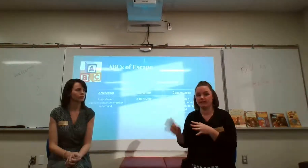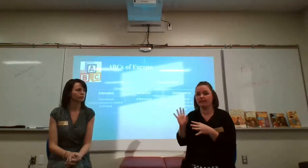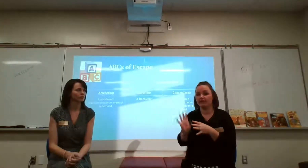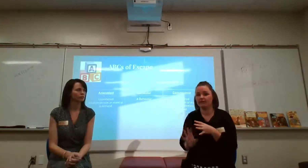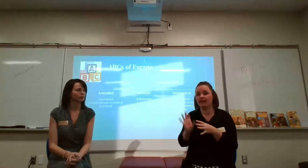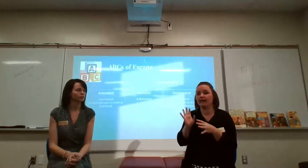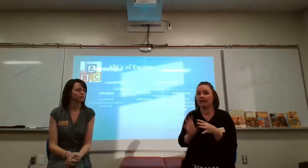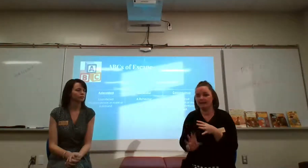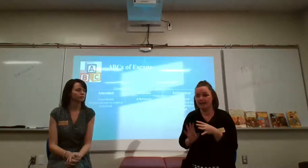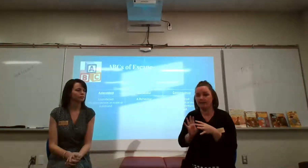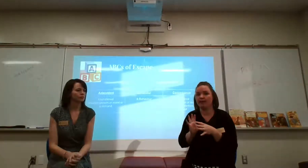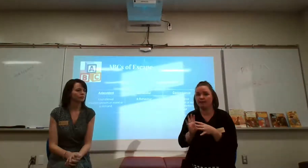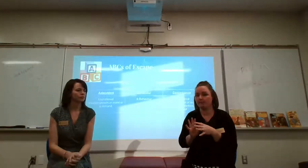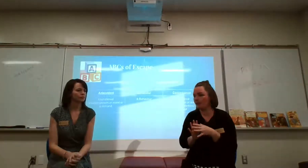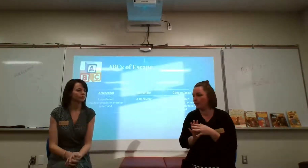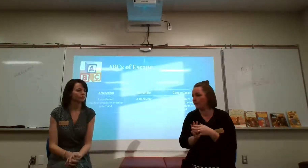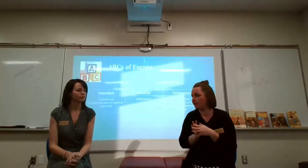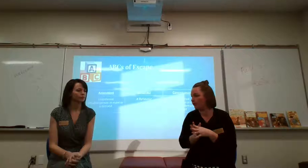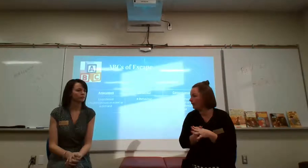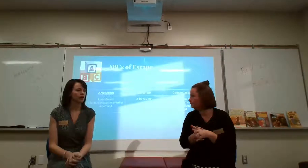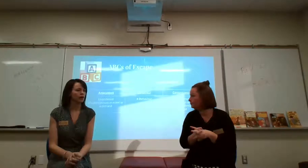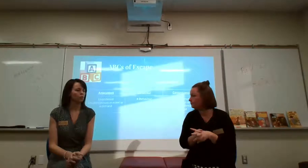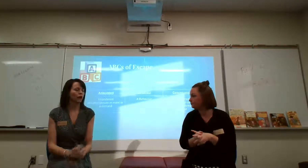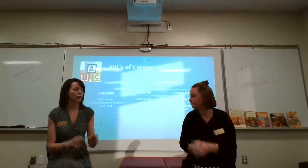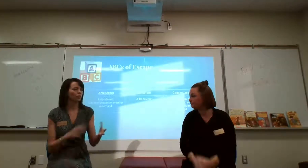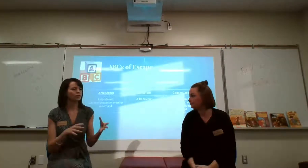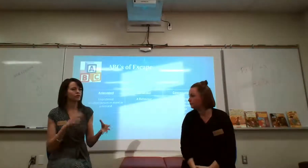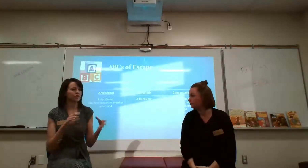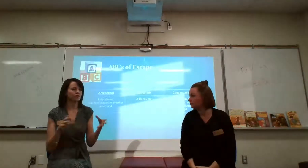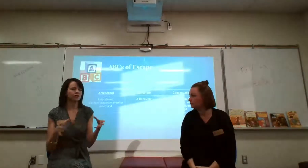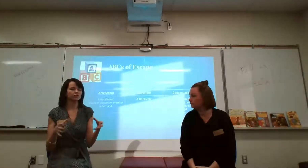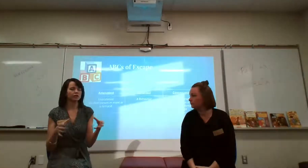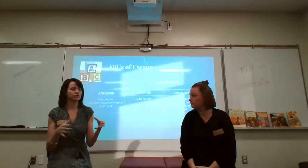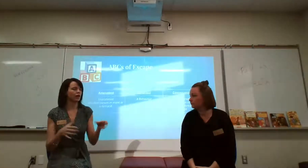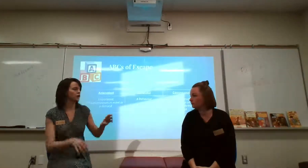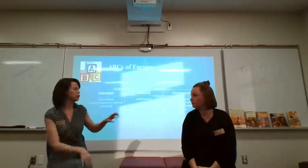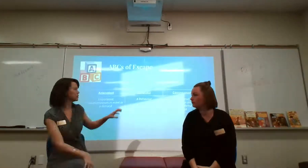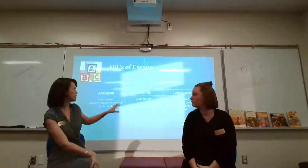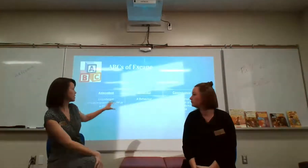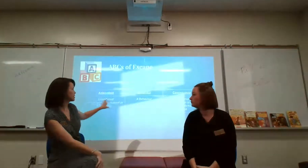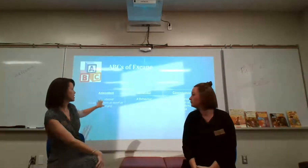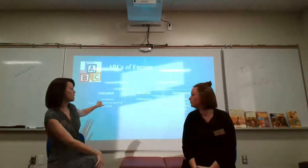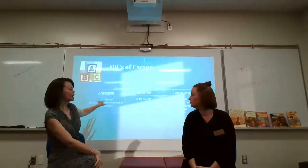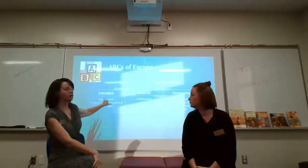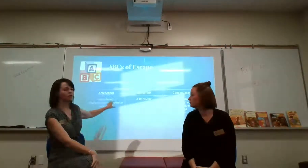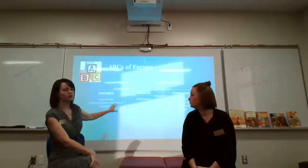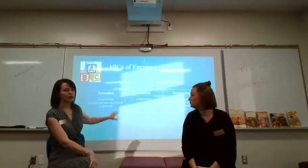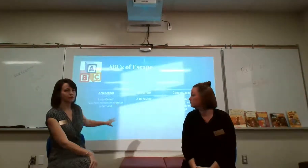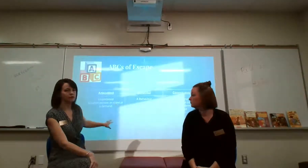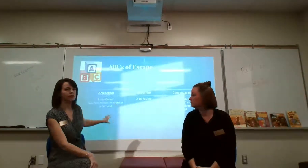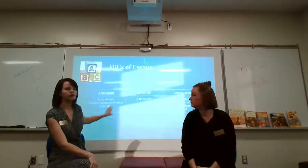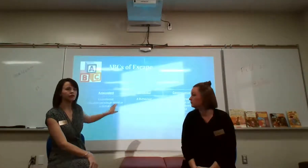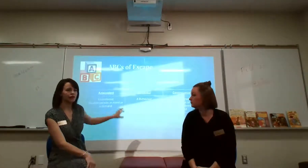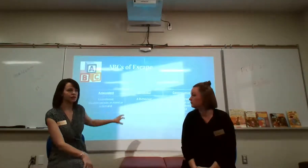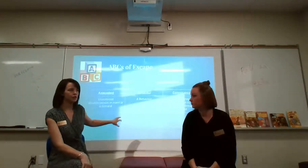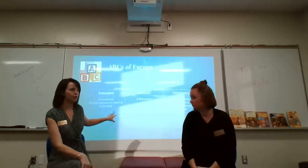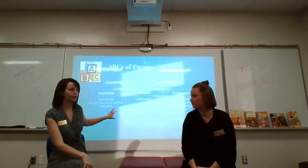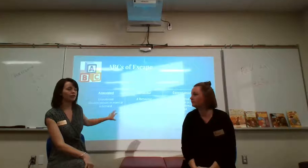successfully see an escape, that's what we're looking for. And how we use our evidence-based strategies is there's antecedent strategies that will prevent